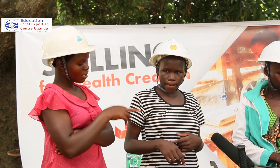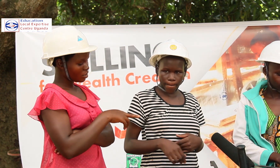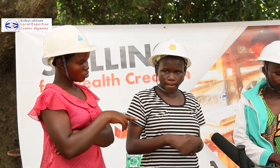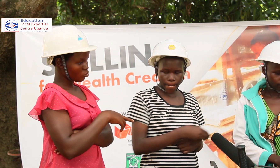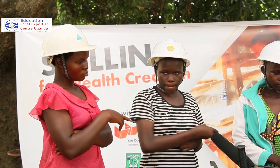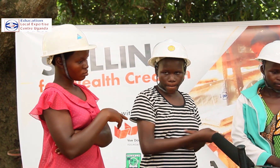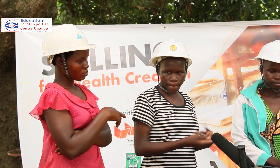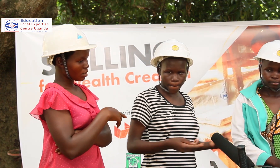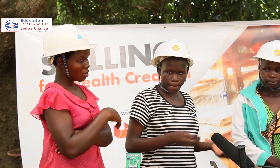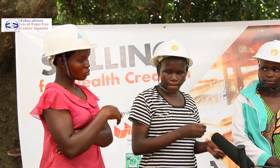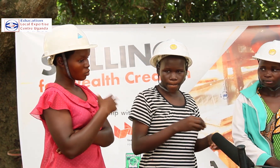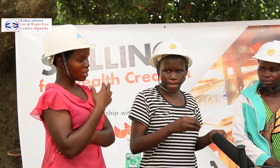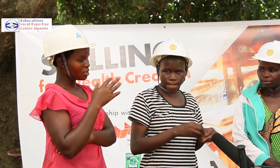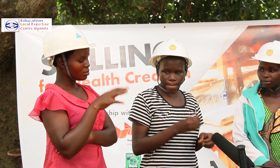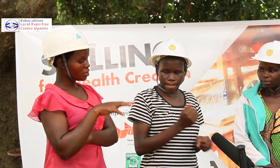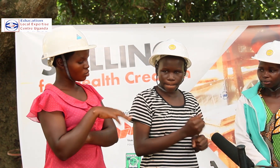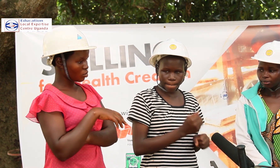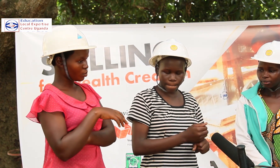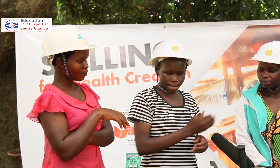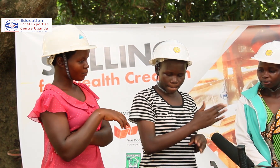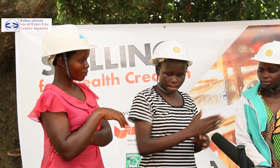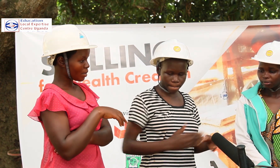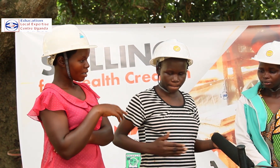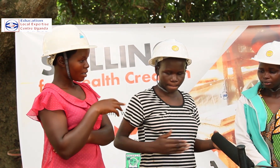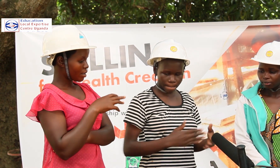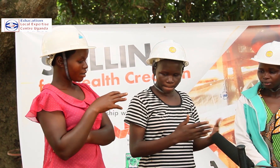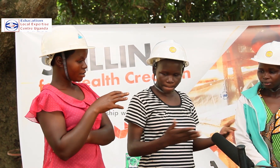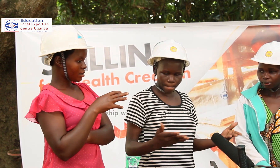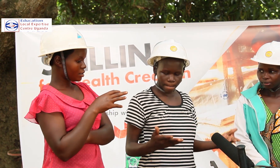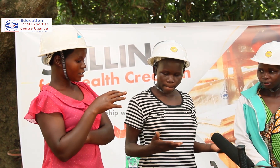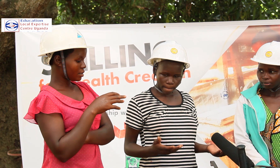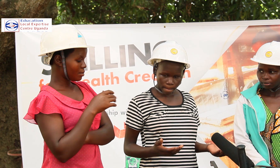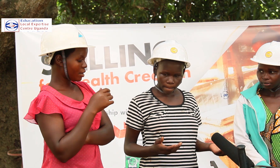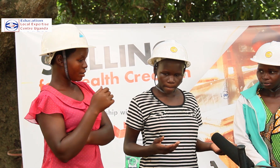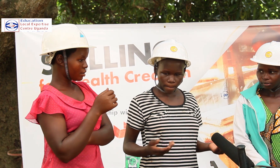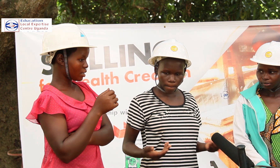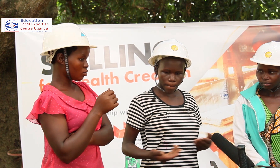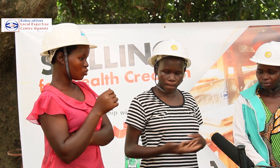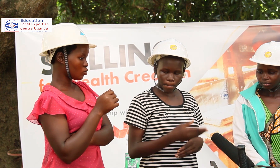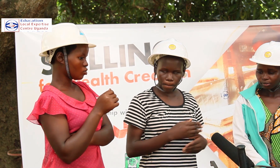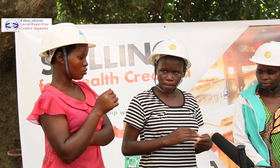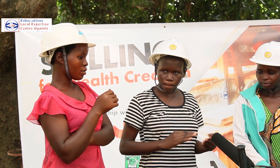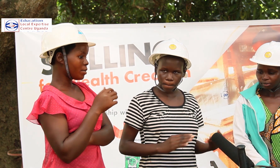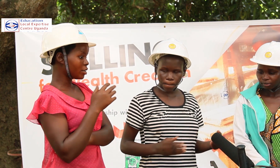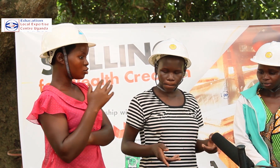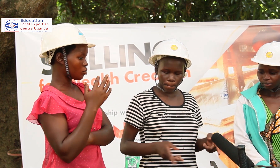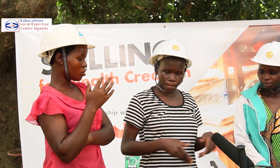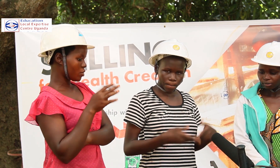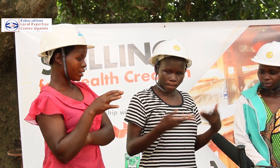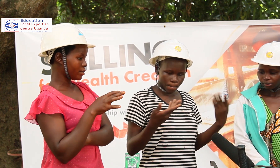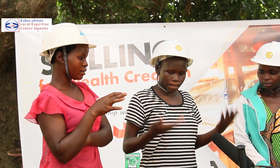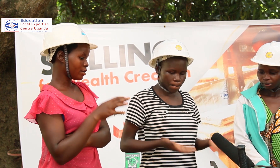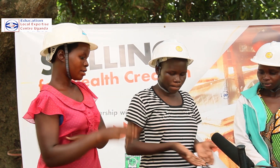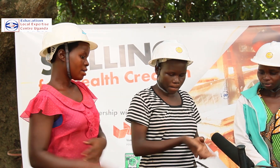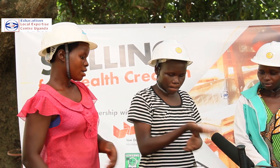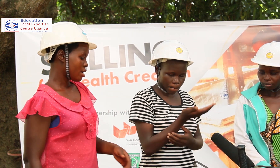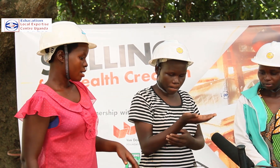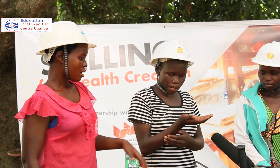has managed how to cut metal, and she has managed how to make